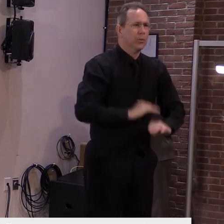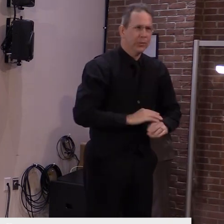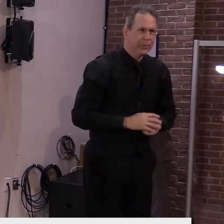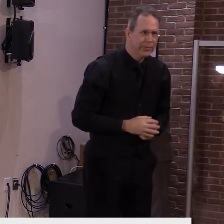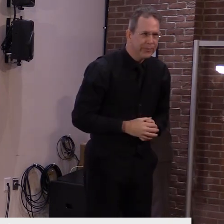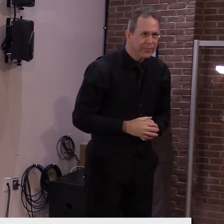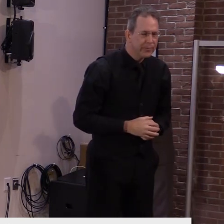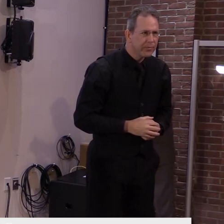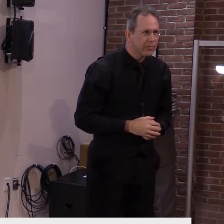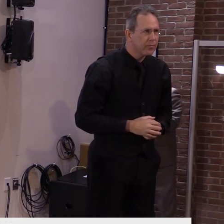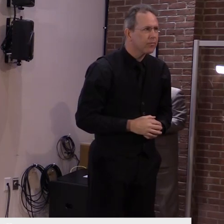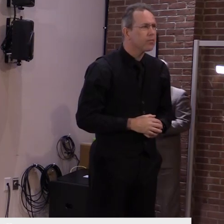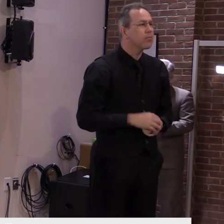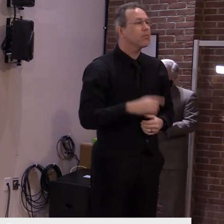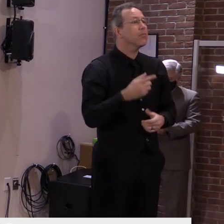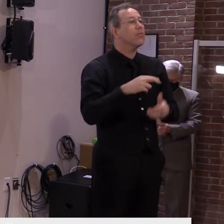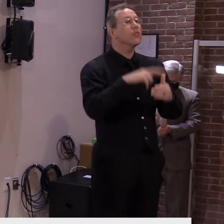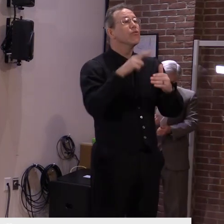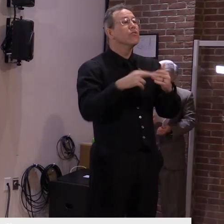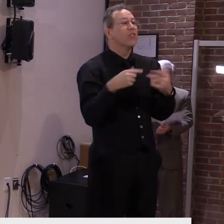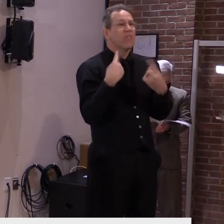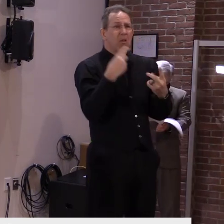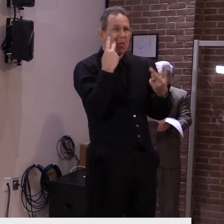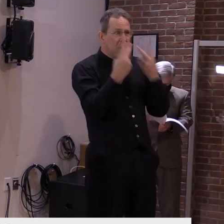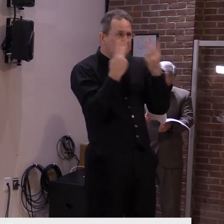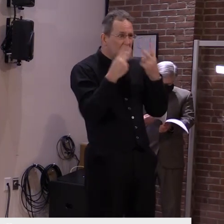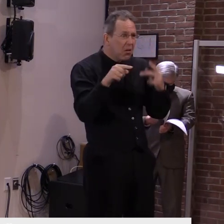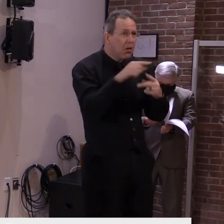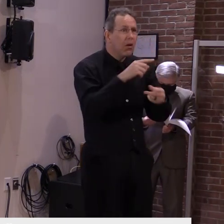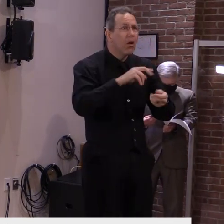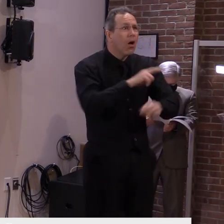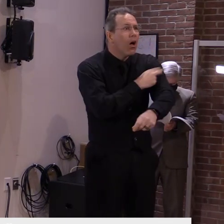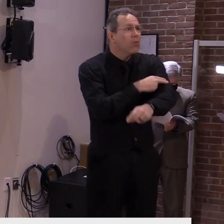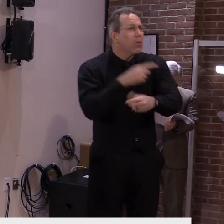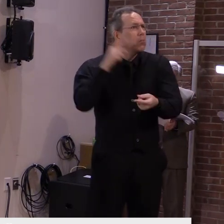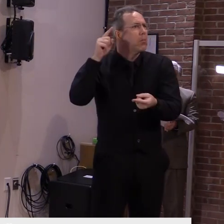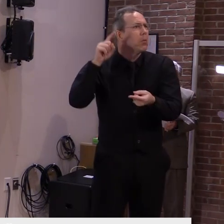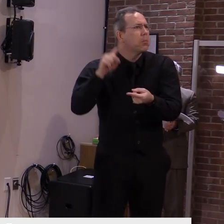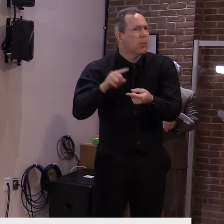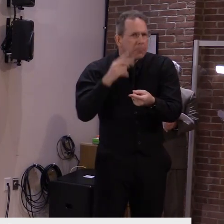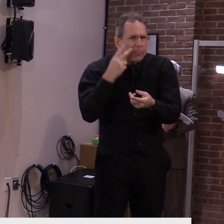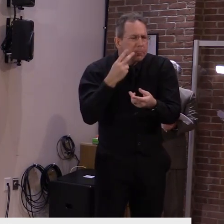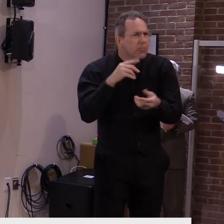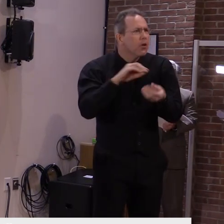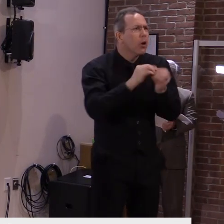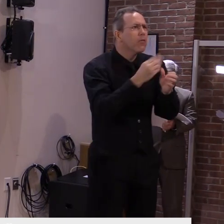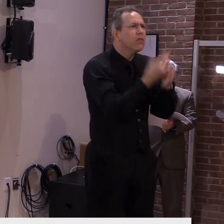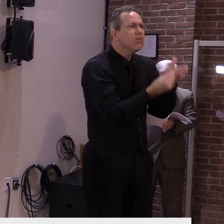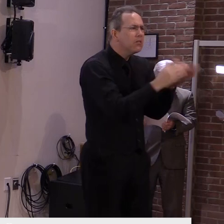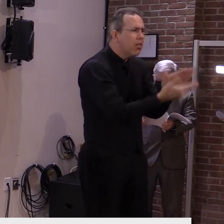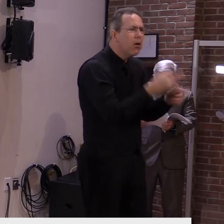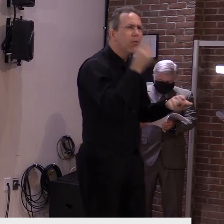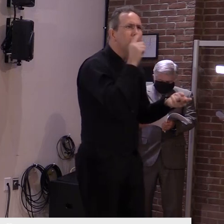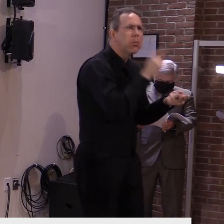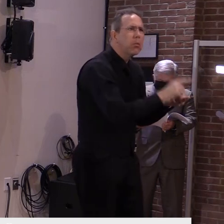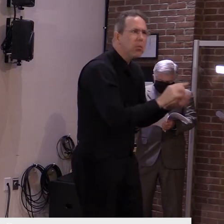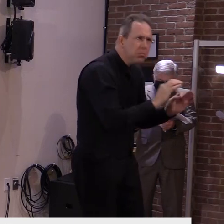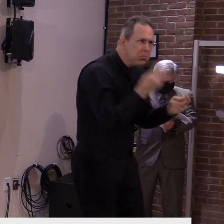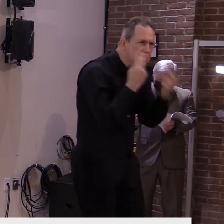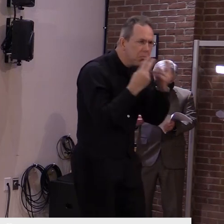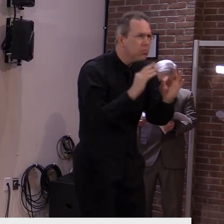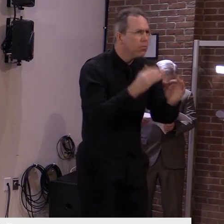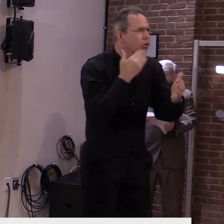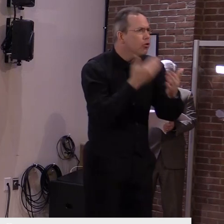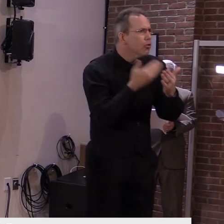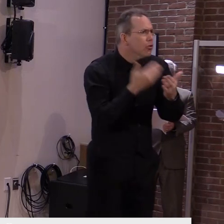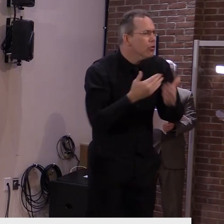see our hospitalization rate as well as fatalities continue to decrease as they have over the last month.